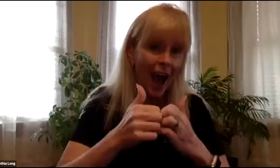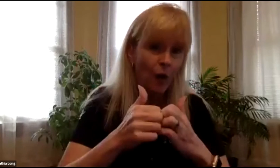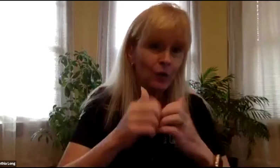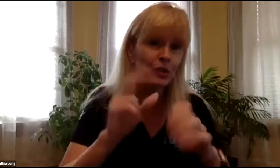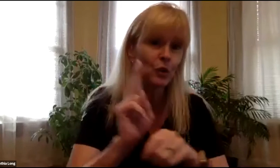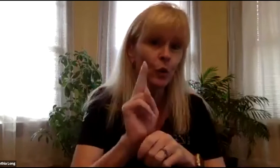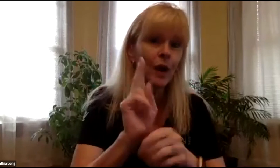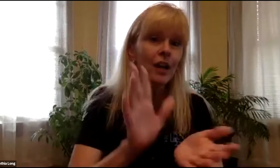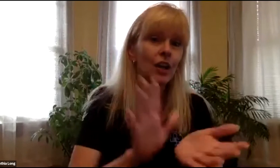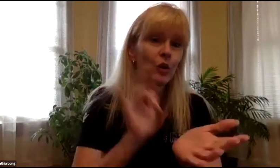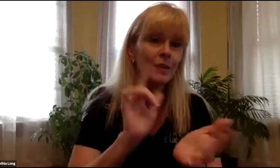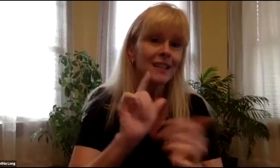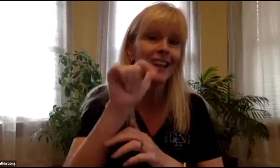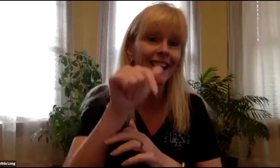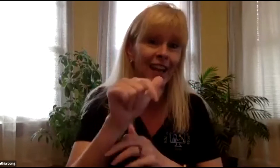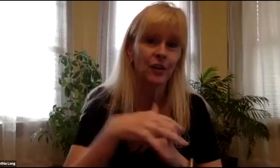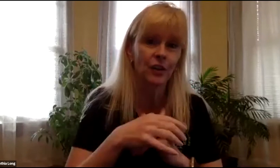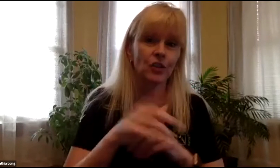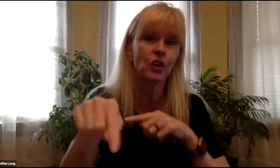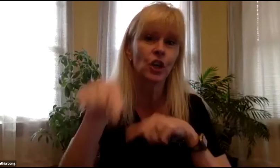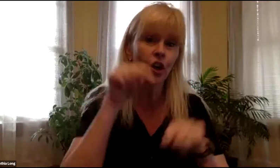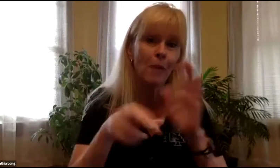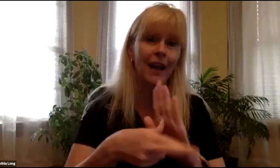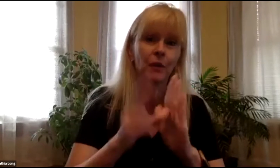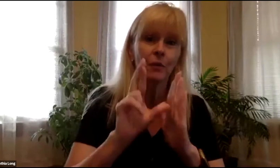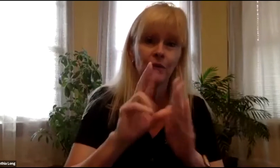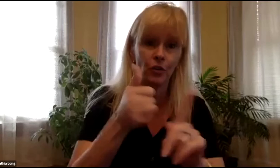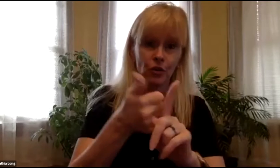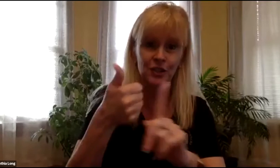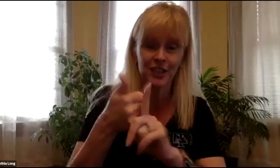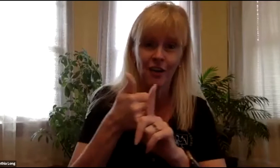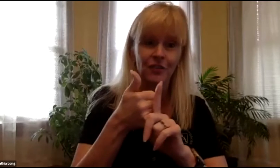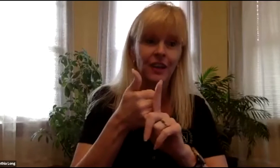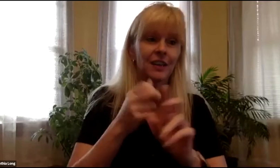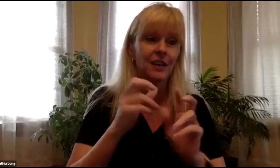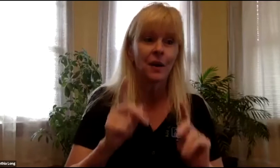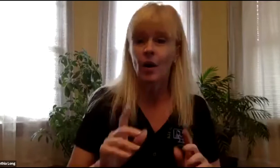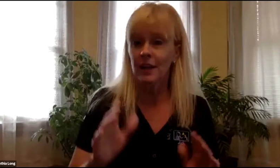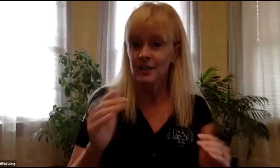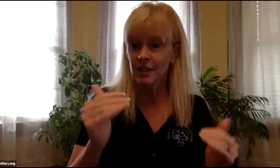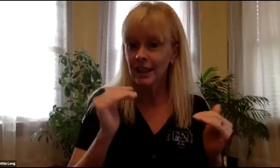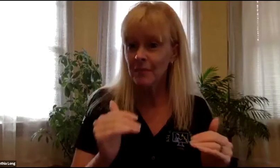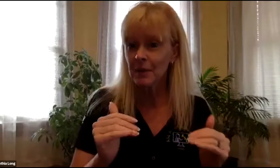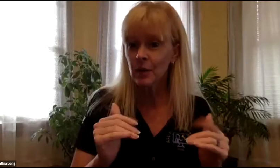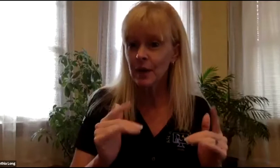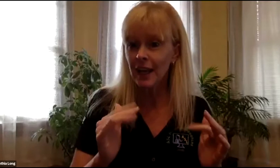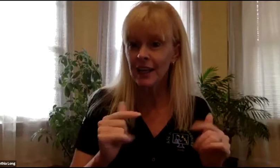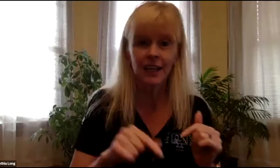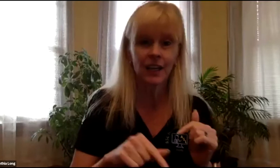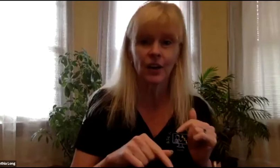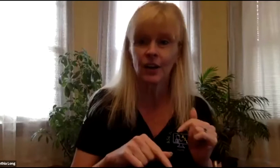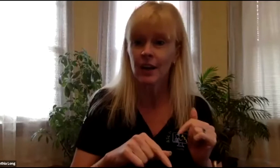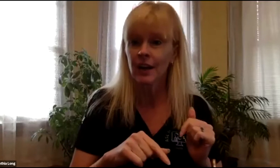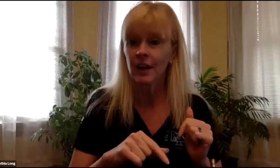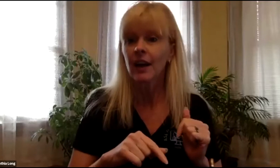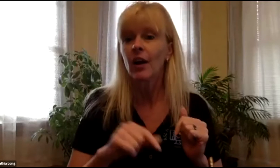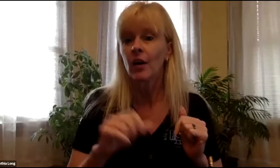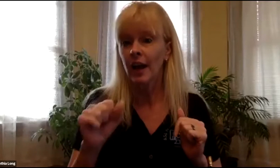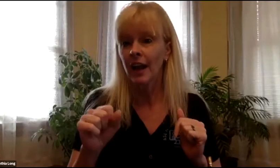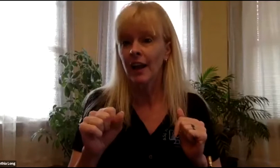see how to use it later, so you can go back and review yourself. Okay, so let me go ahead